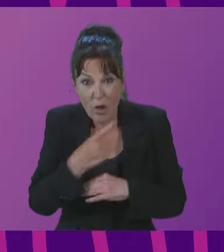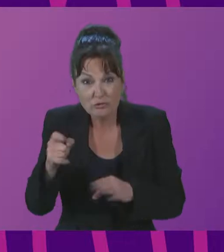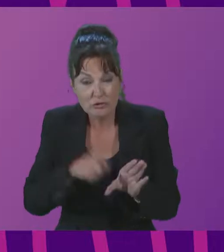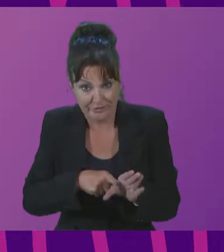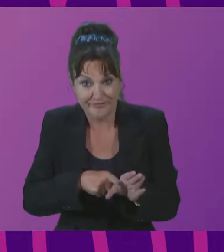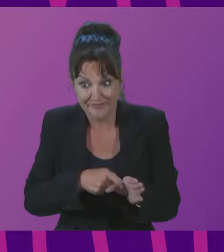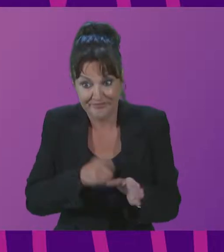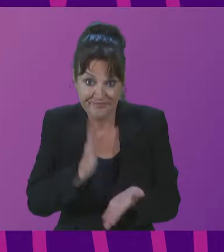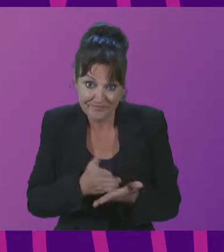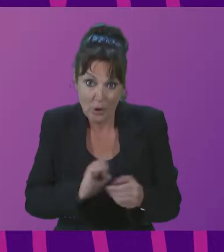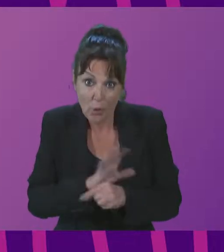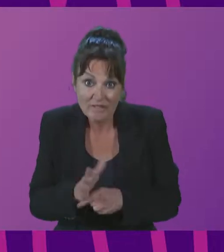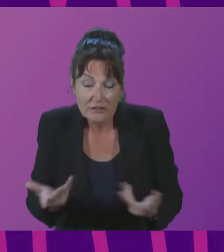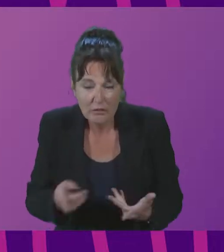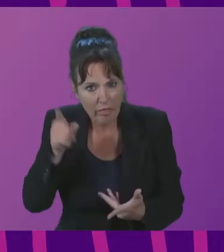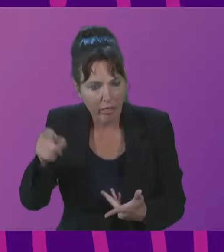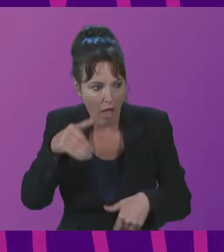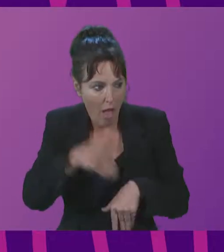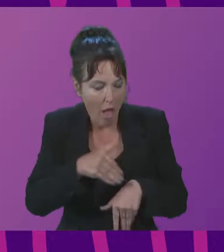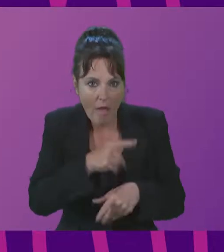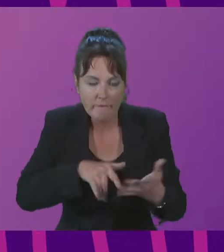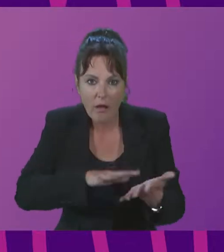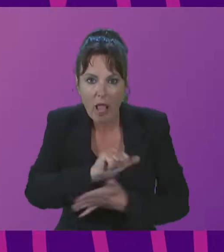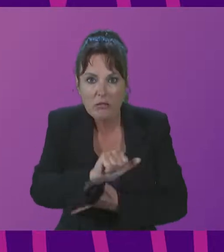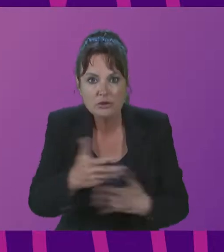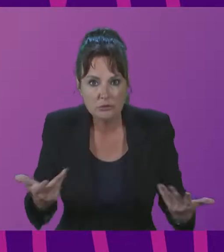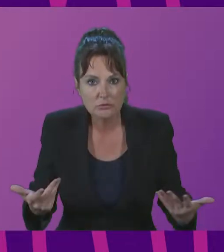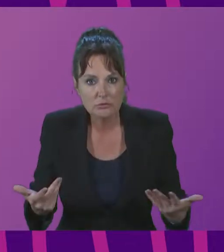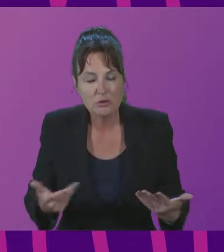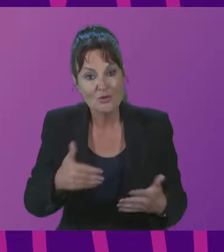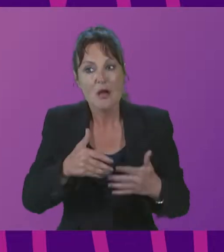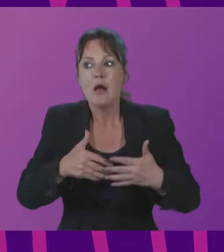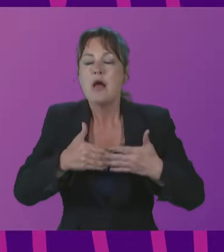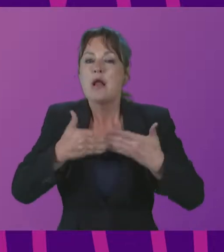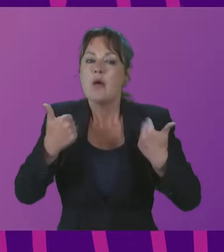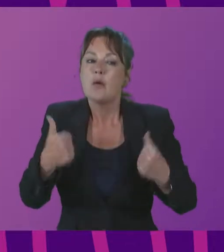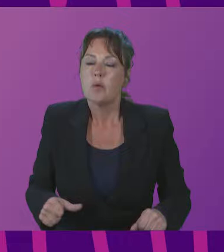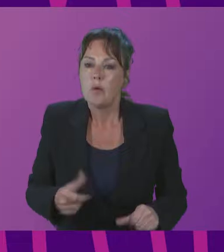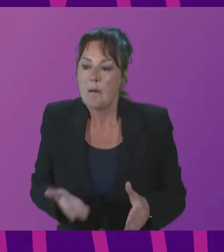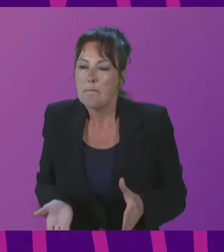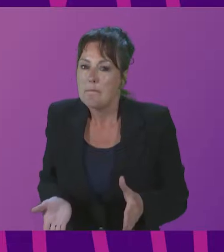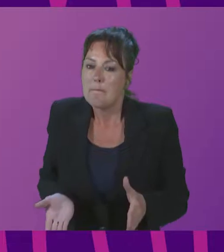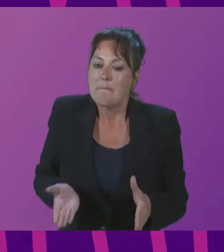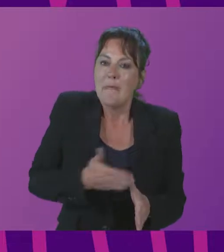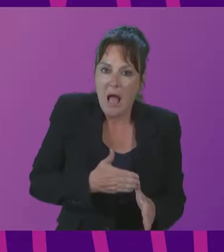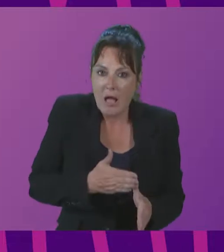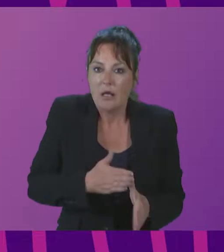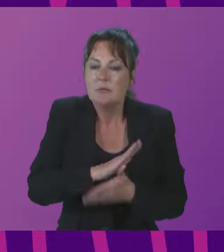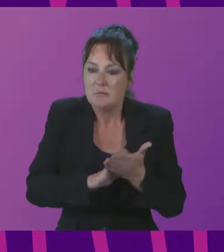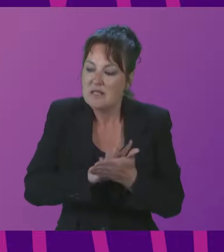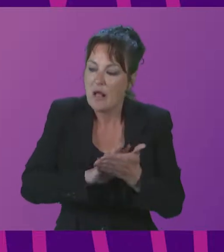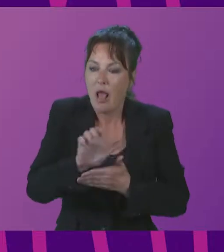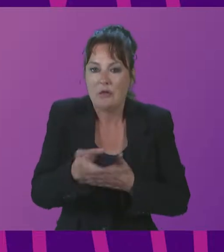negative impact on culture, so it's kind resurrection time now. The Cultural Summit